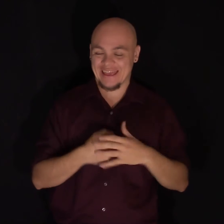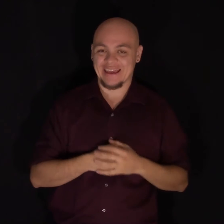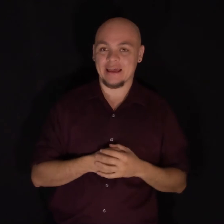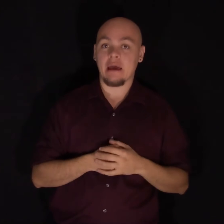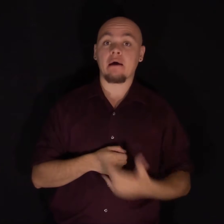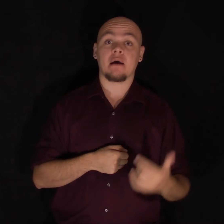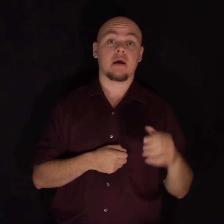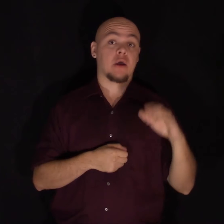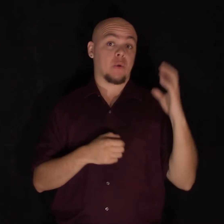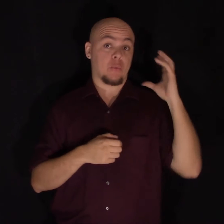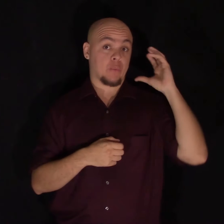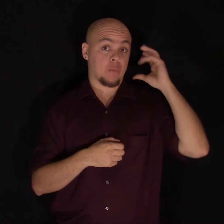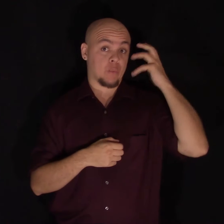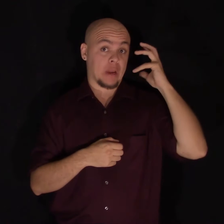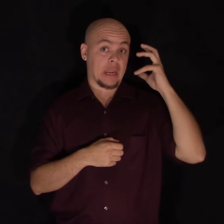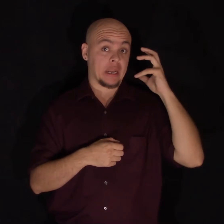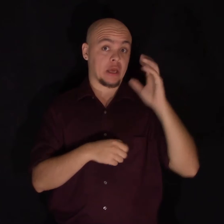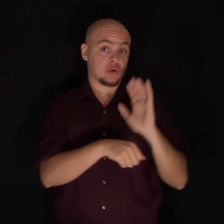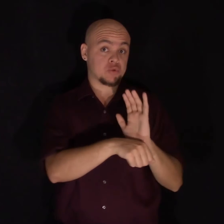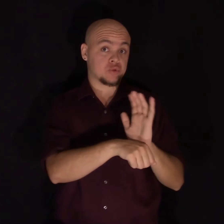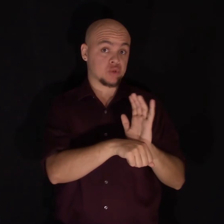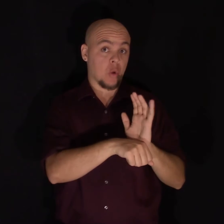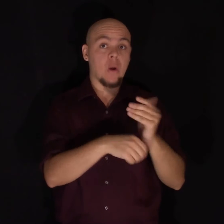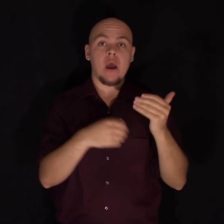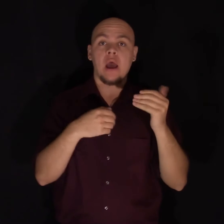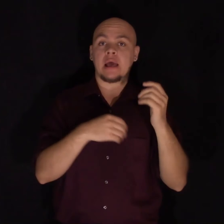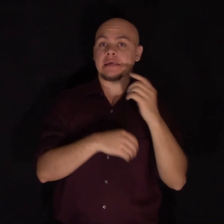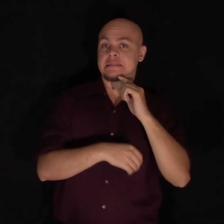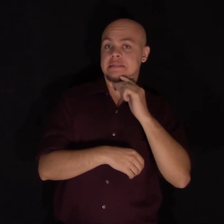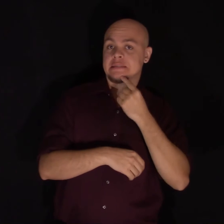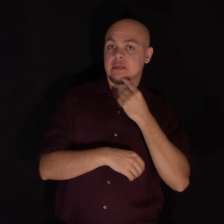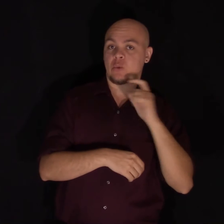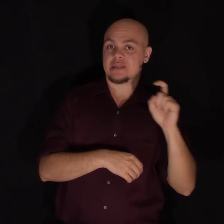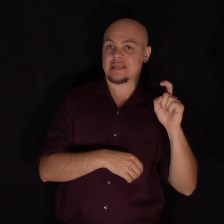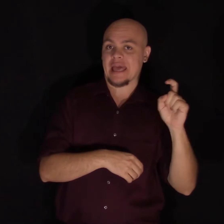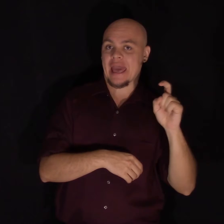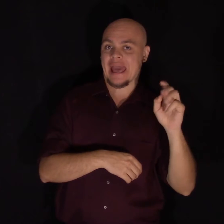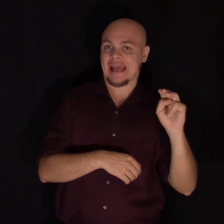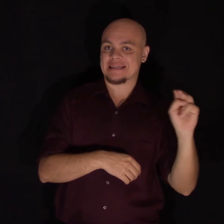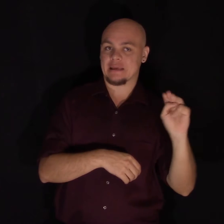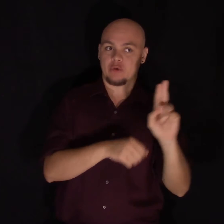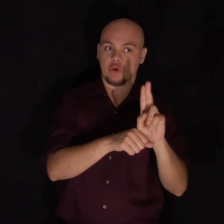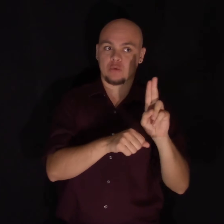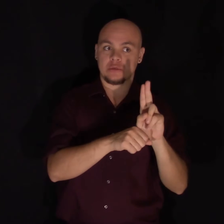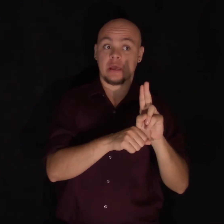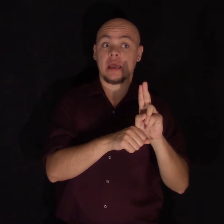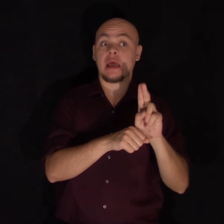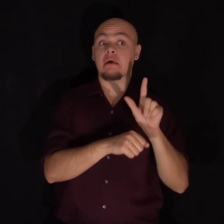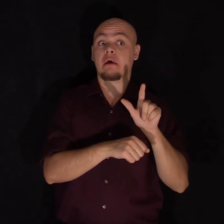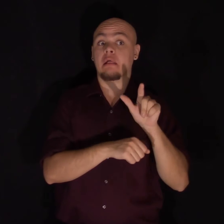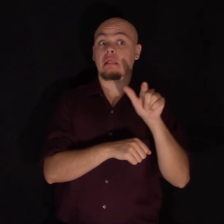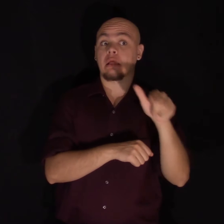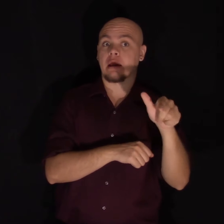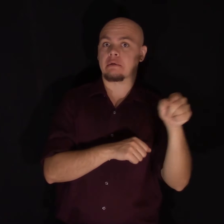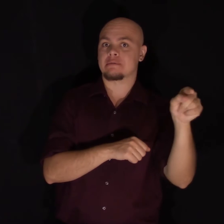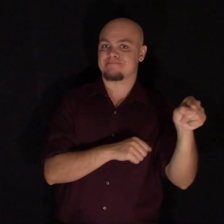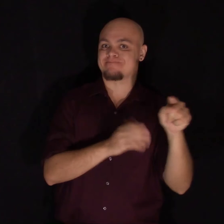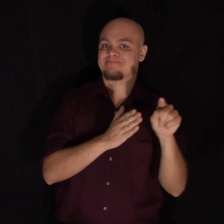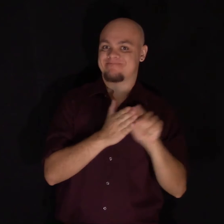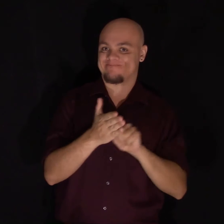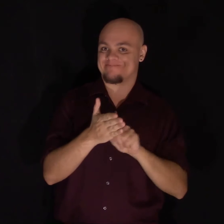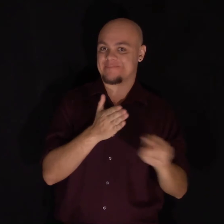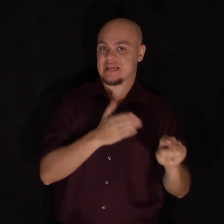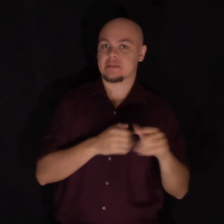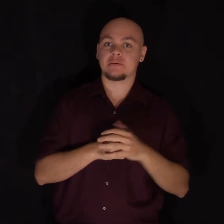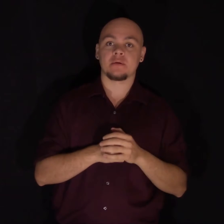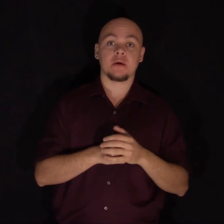hosting a radio show for the Martha Stewart brand on SiriusXM, and then not long after, that got canceled too. On the day of